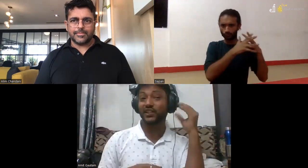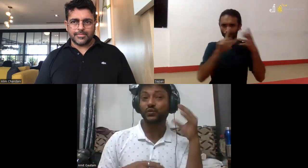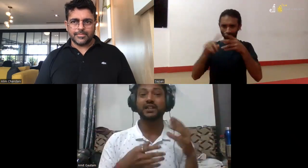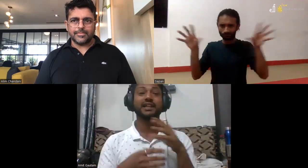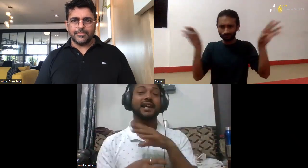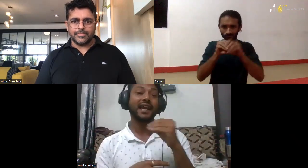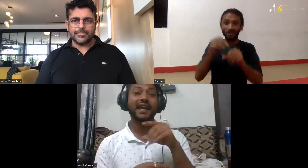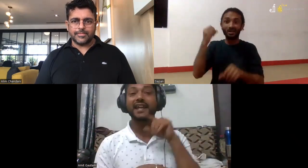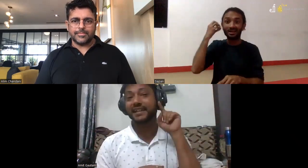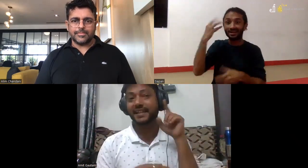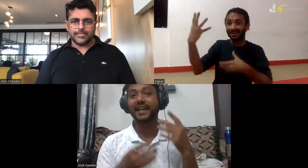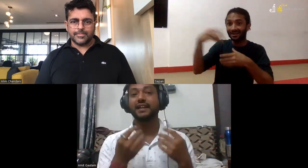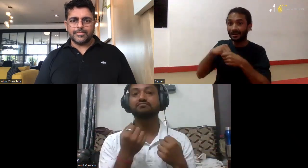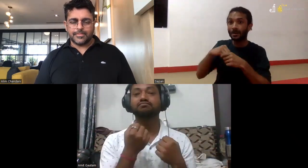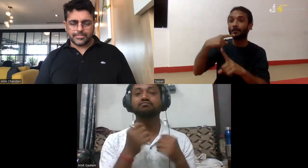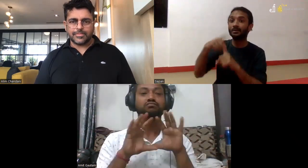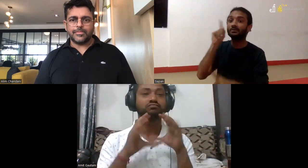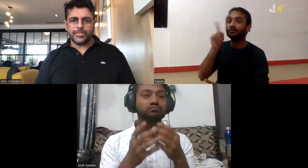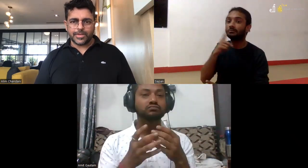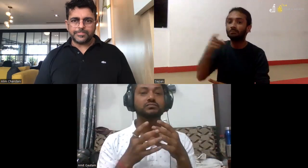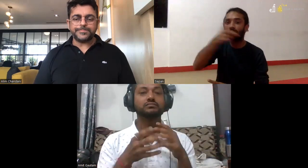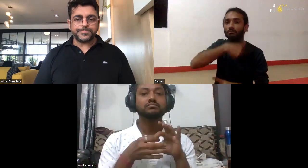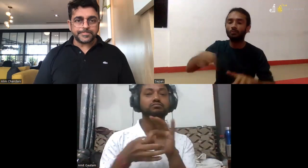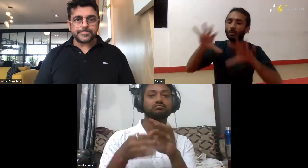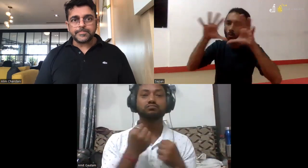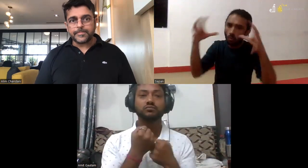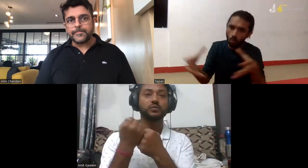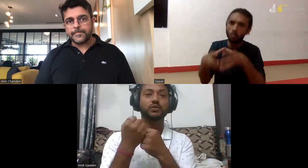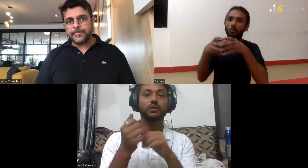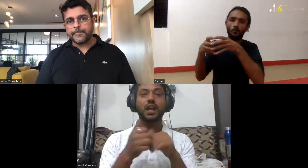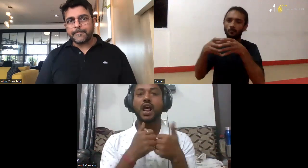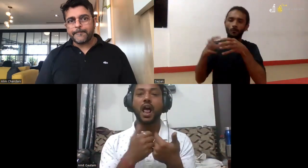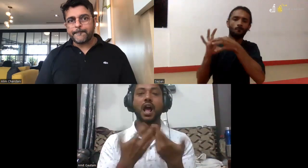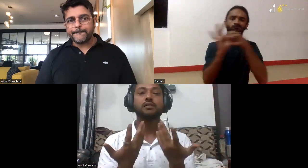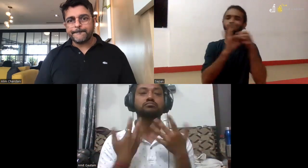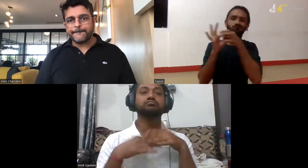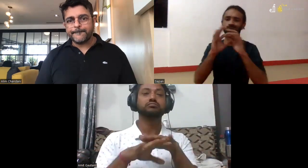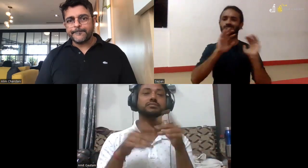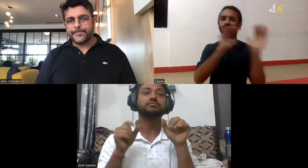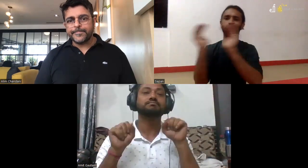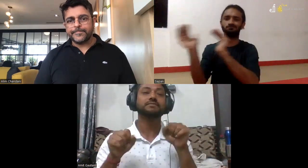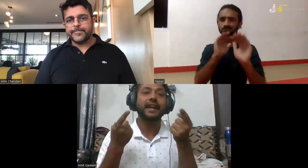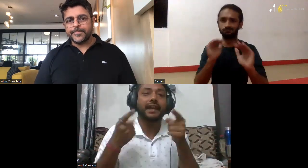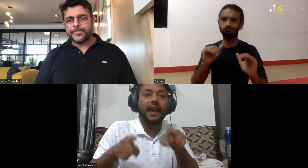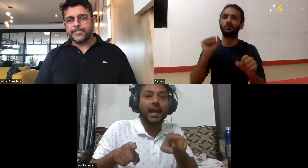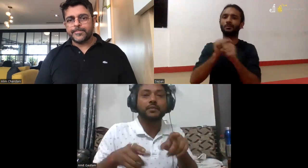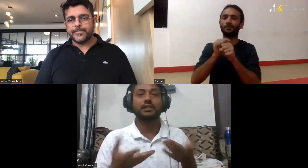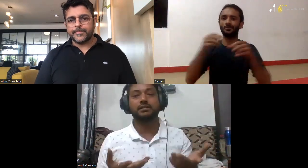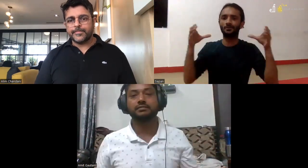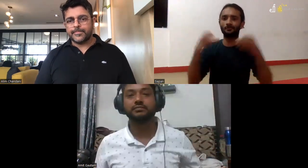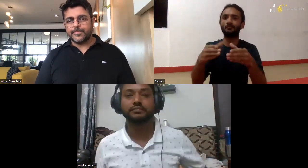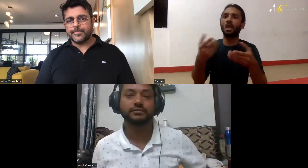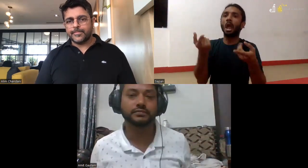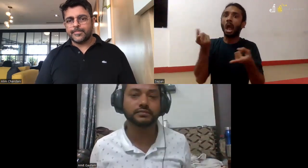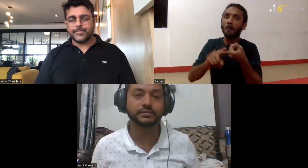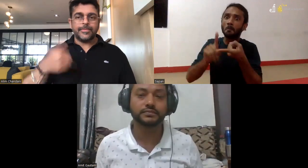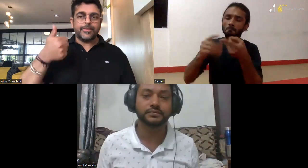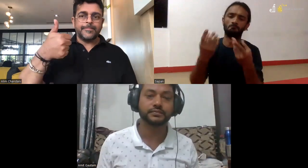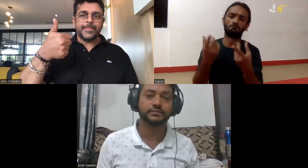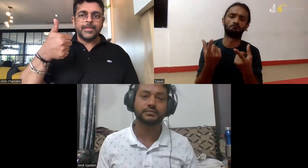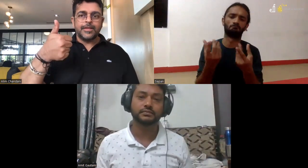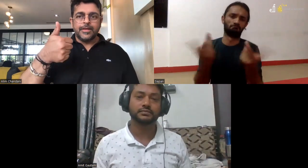feel that they don't have much capacity to work. Then again, they stood up and for their own